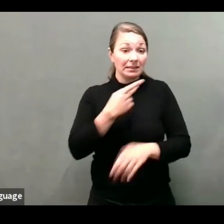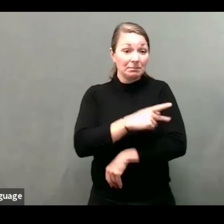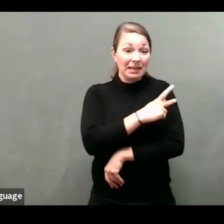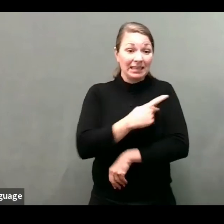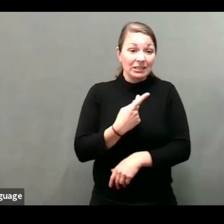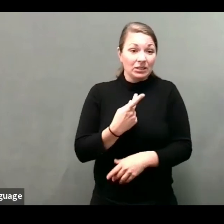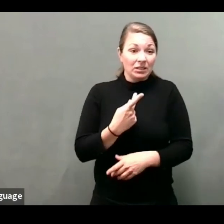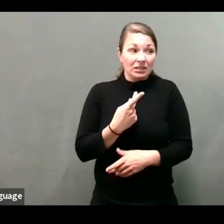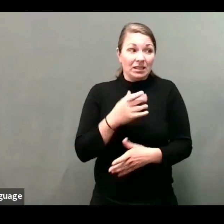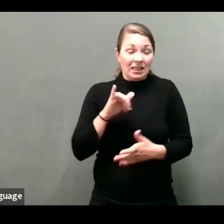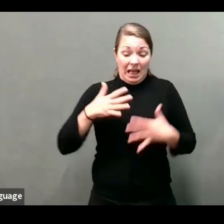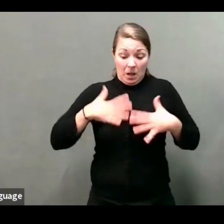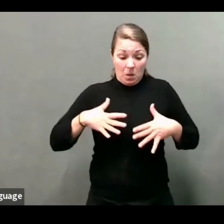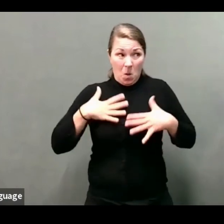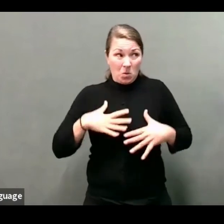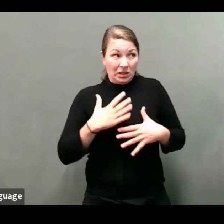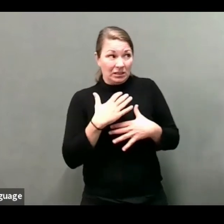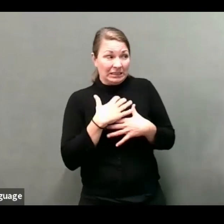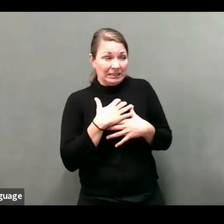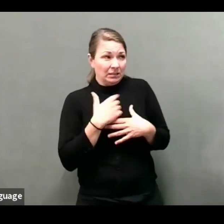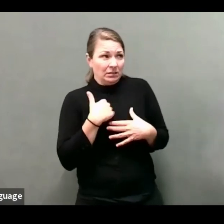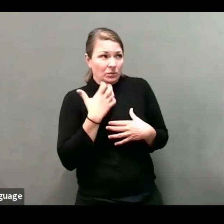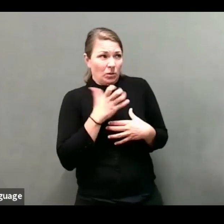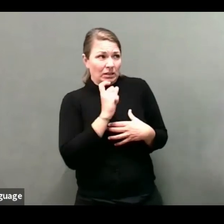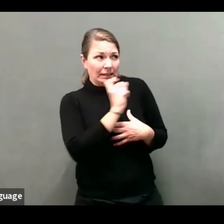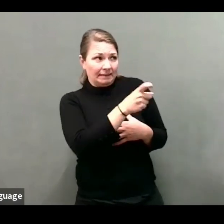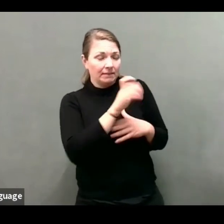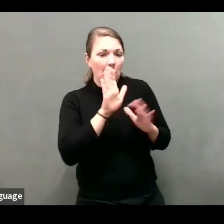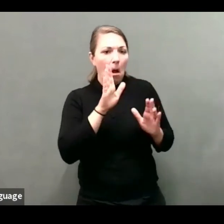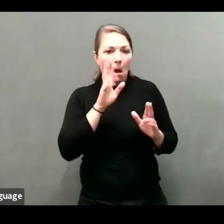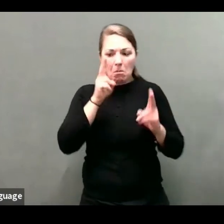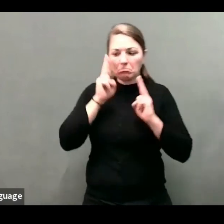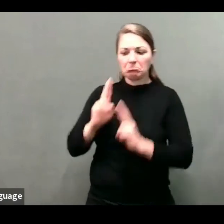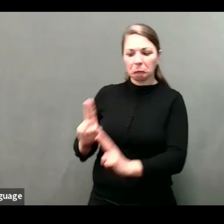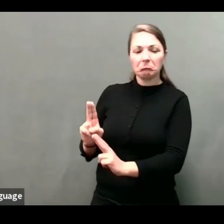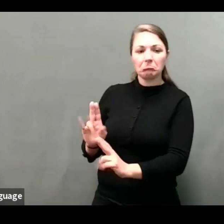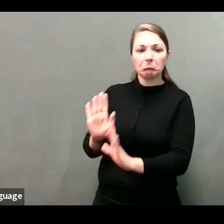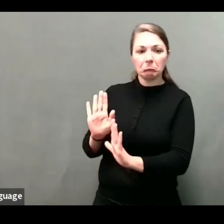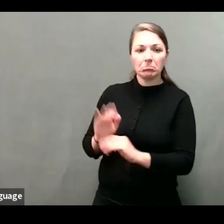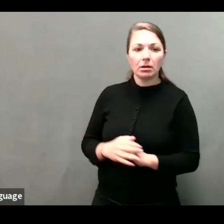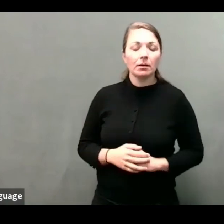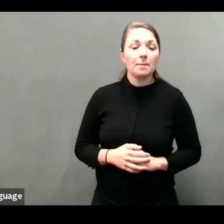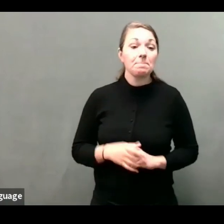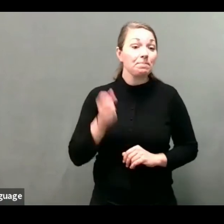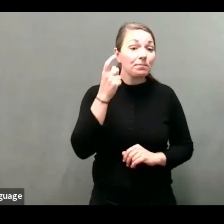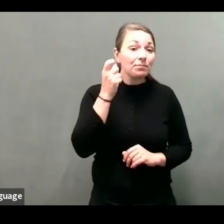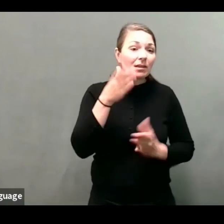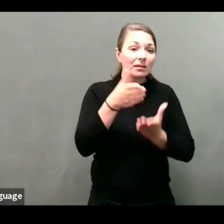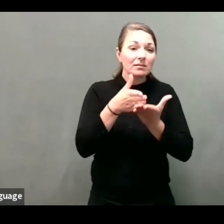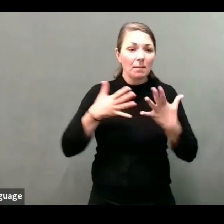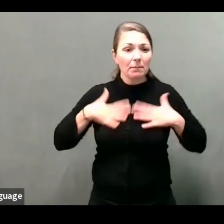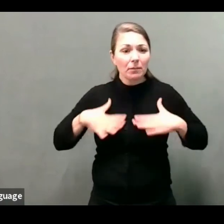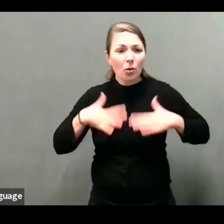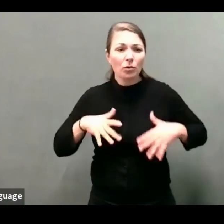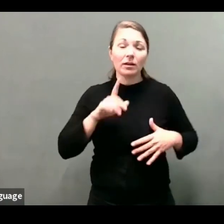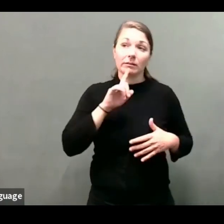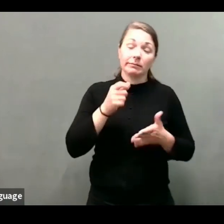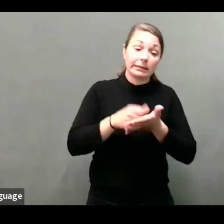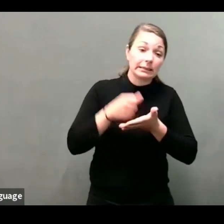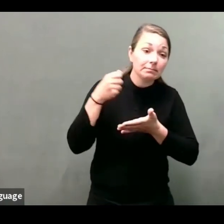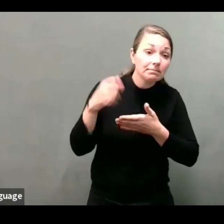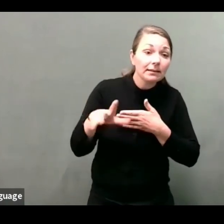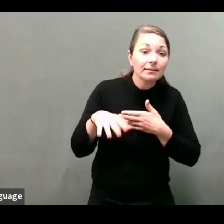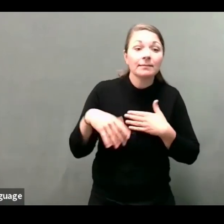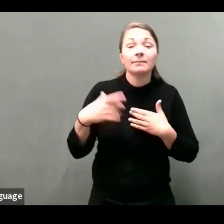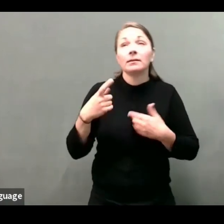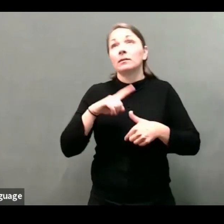to give up that clothing, that should, again, be honored. We all know that certain items of clothing can be very expensive.